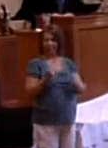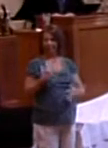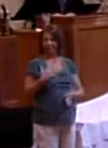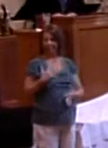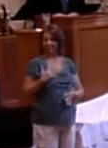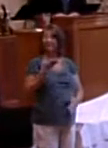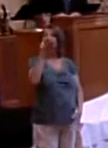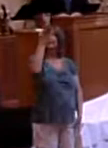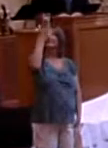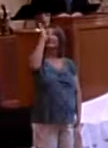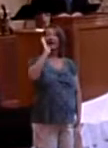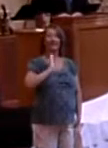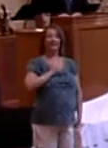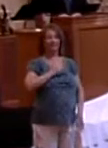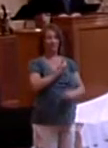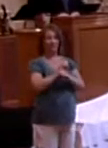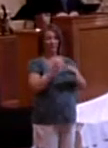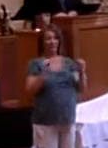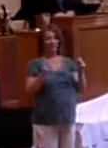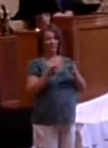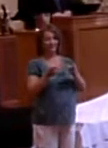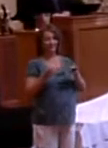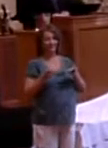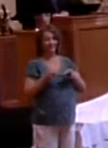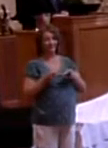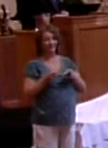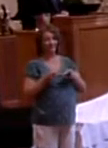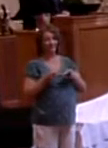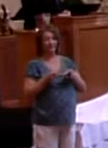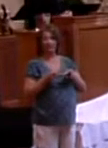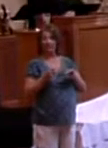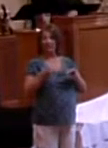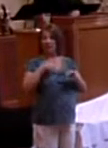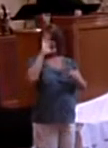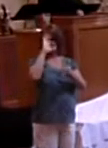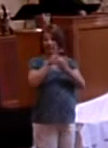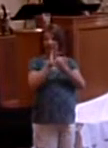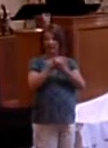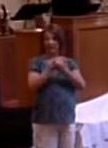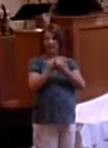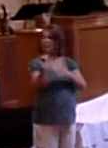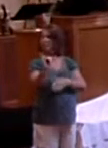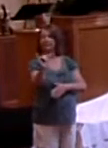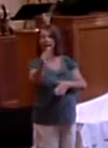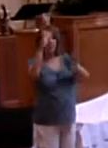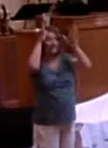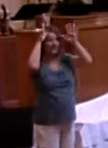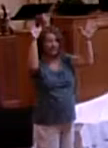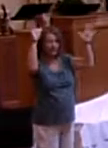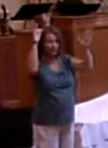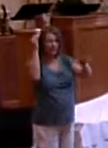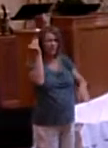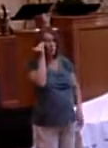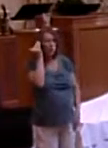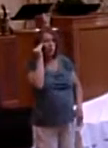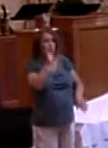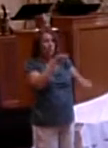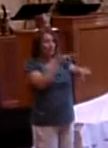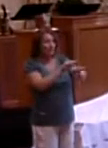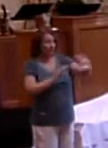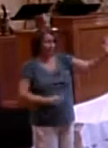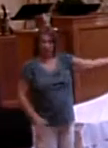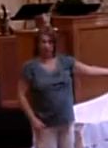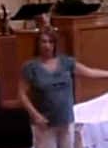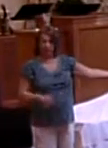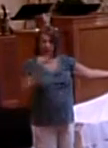God is our refuge. Now, I believe that that deer knew where the refuge was. I truly believe that,